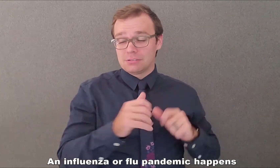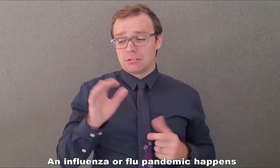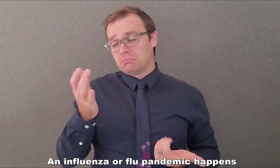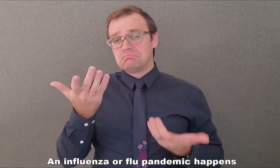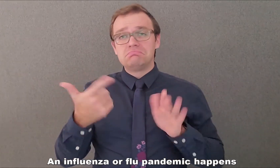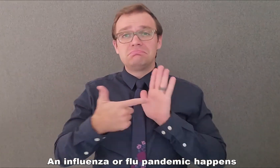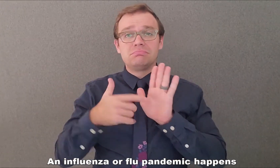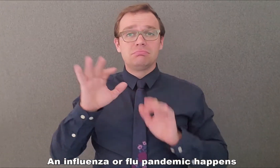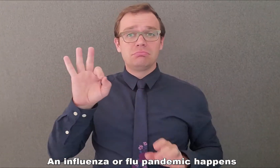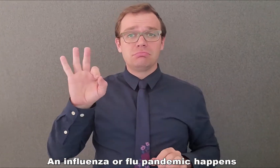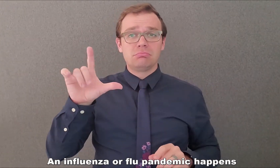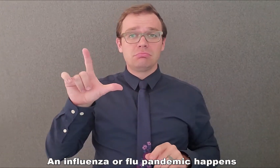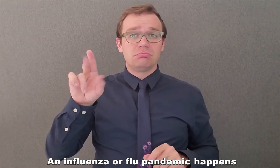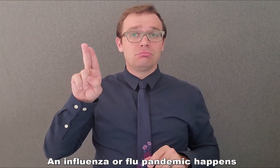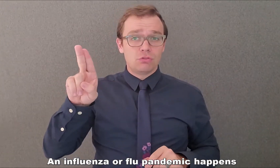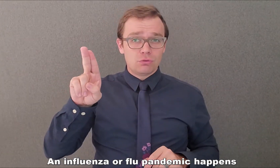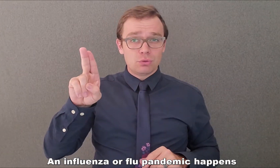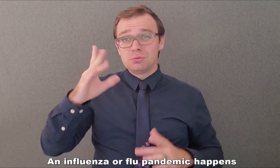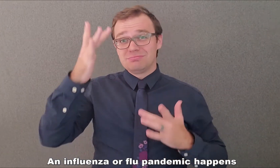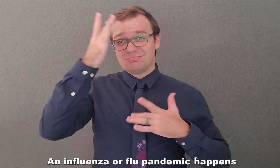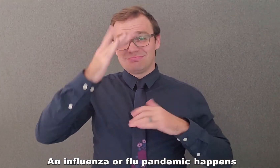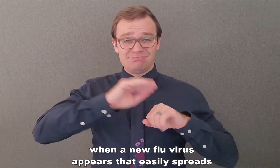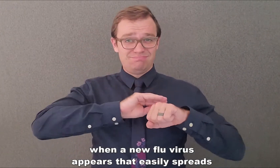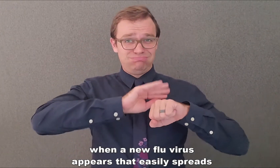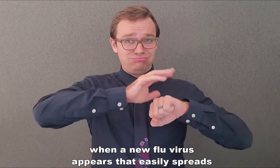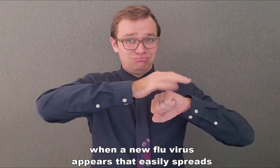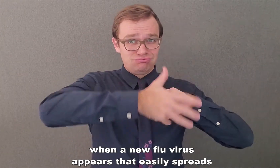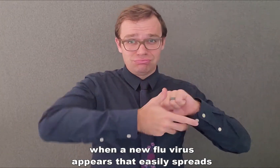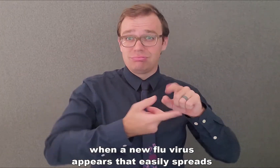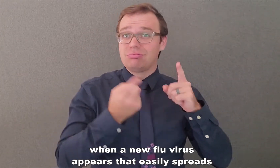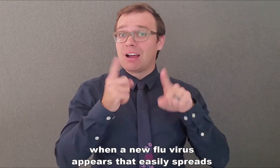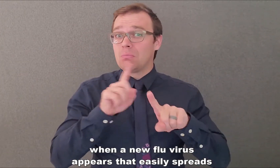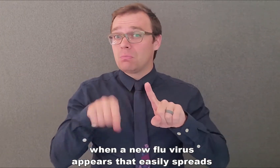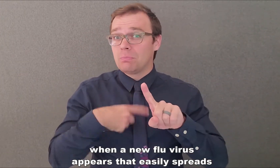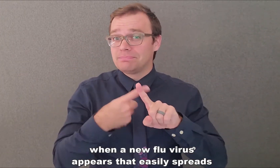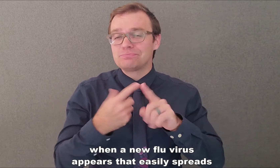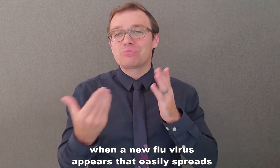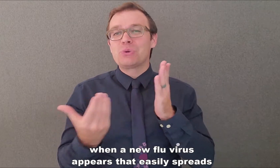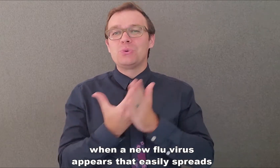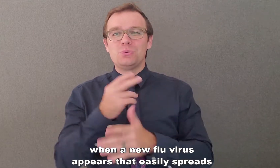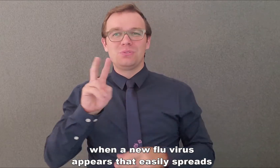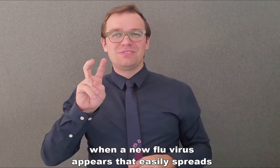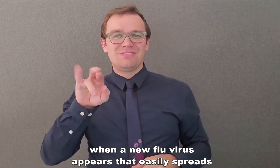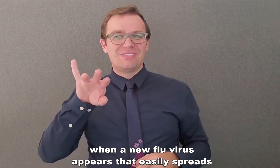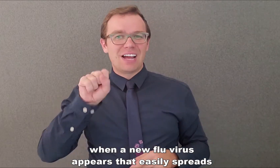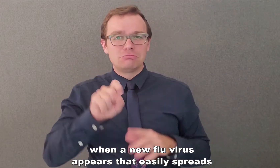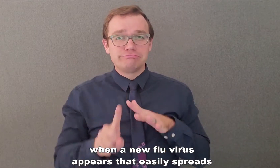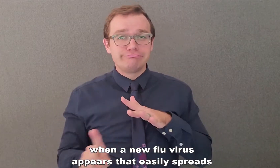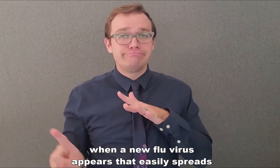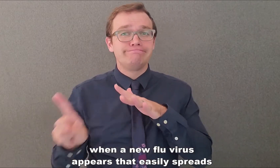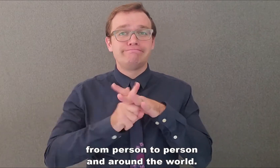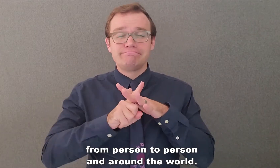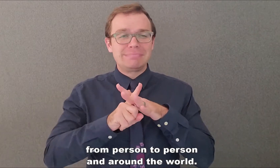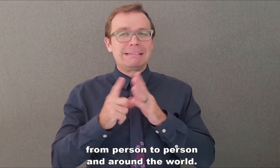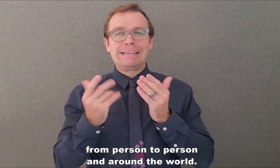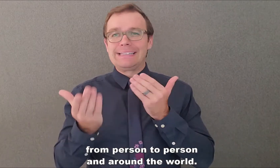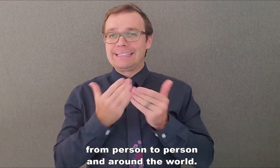or flu pandemic happens when a new flu virus appears that easily spreads from person to